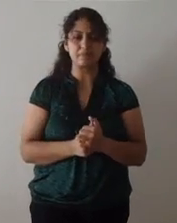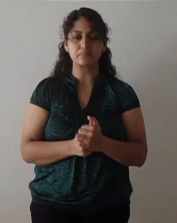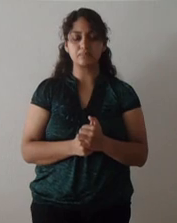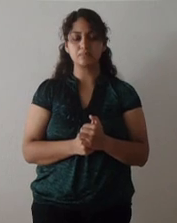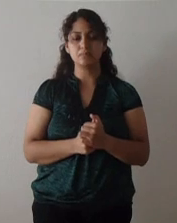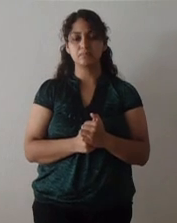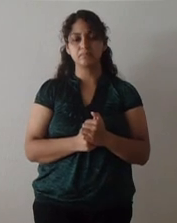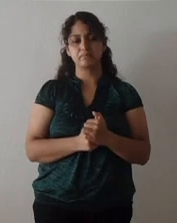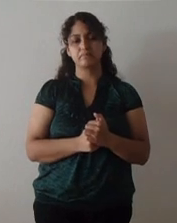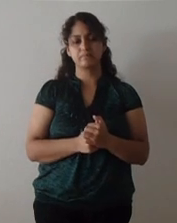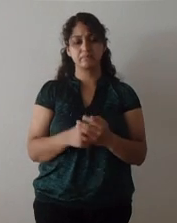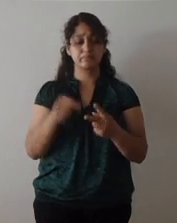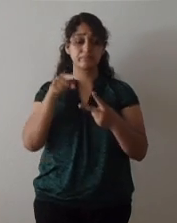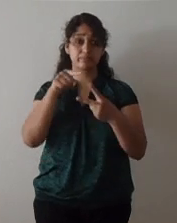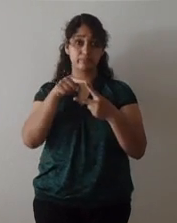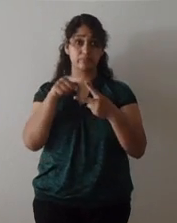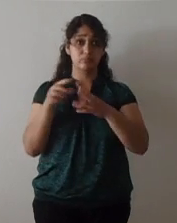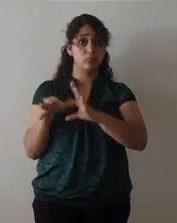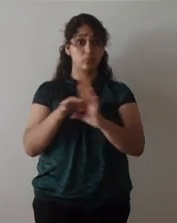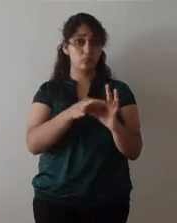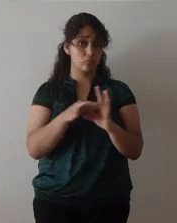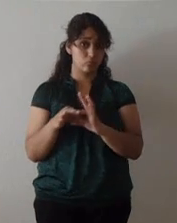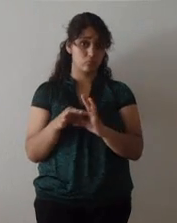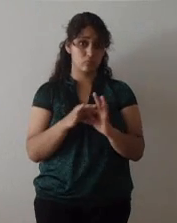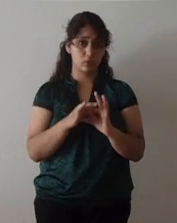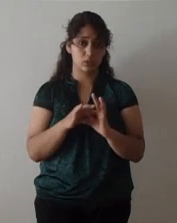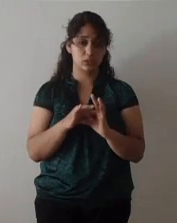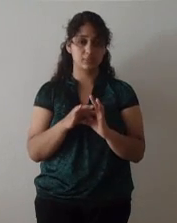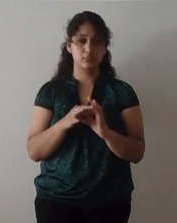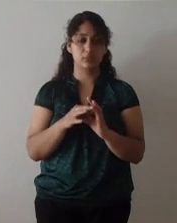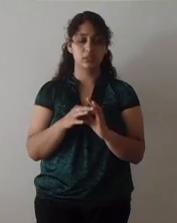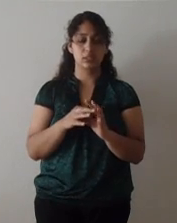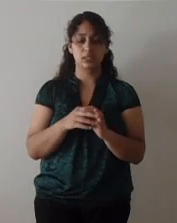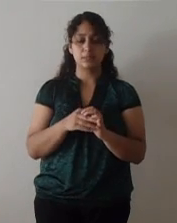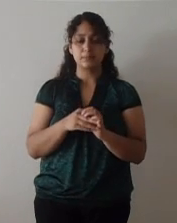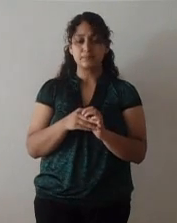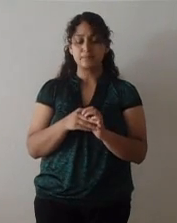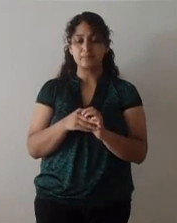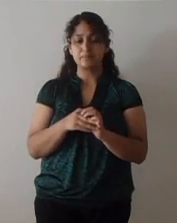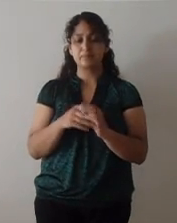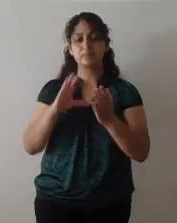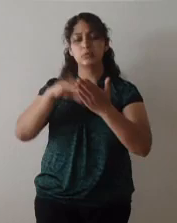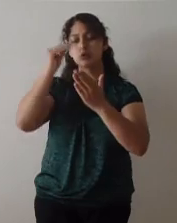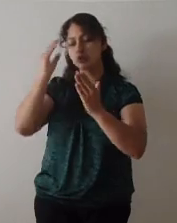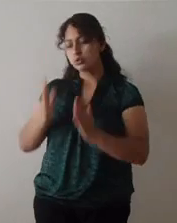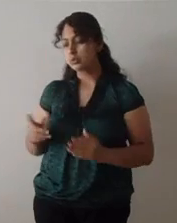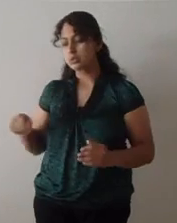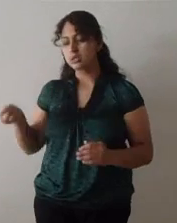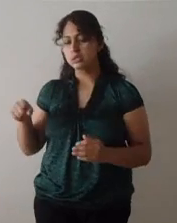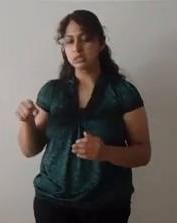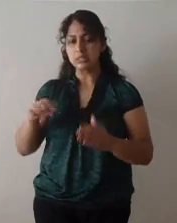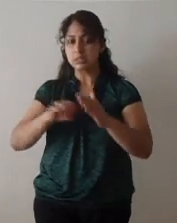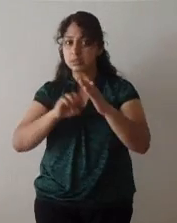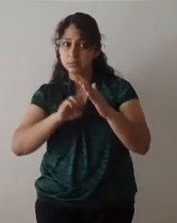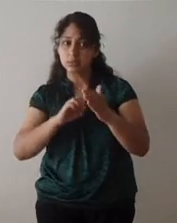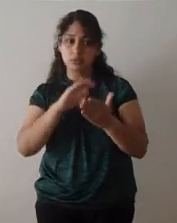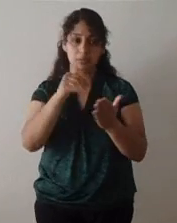of popularity, is evidenced in group behavior. Students in the elementary and middle school age group are likely to want to dress